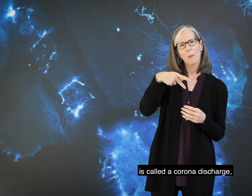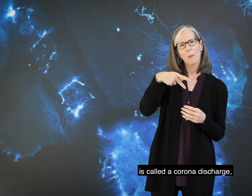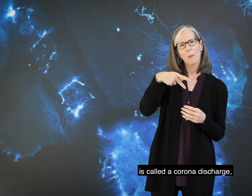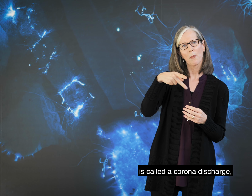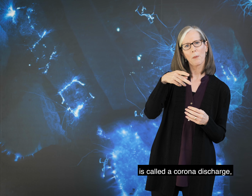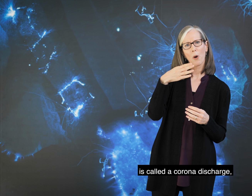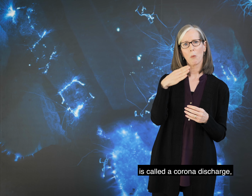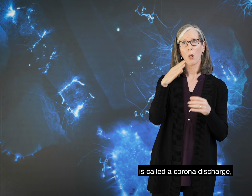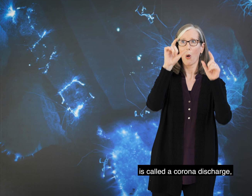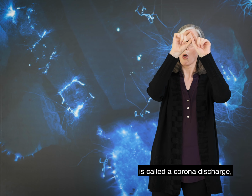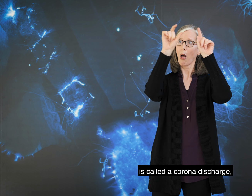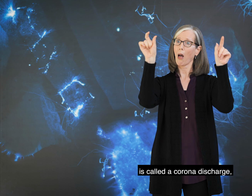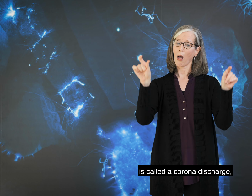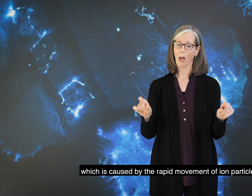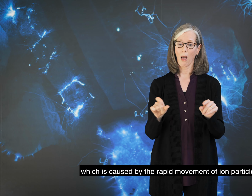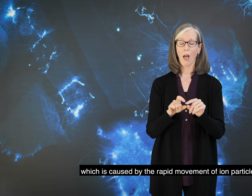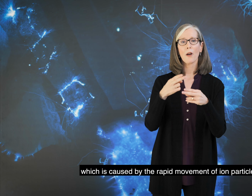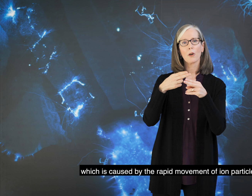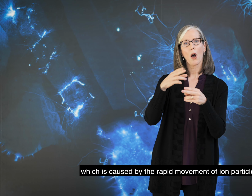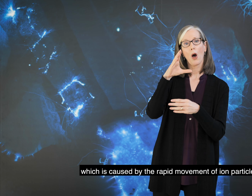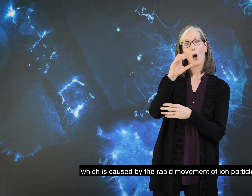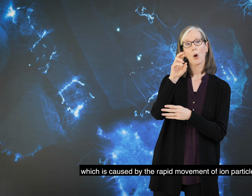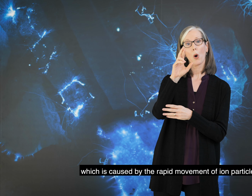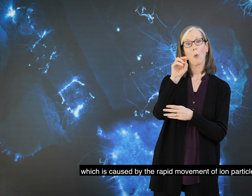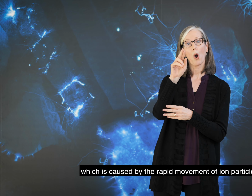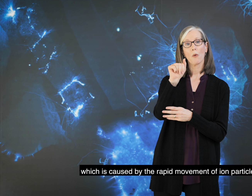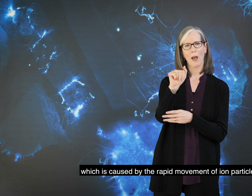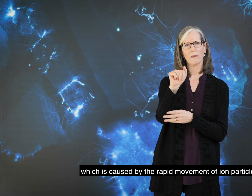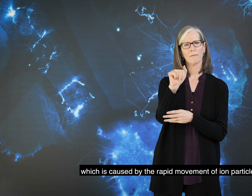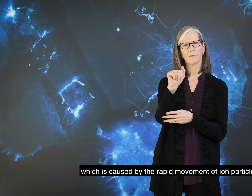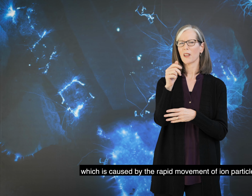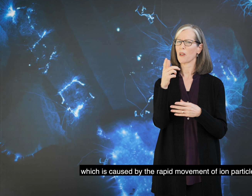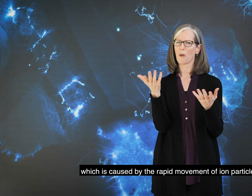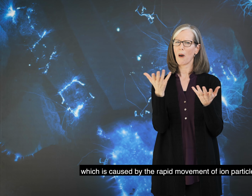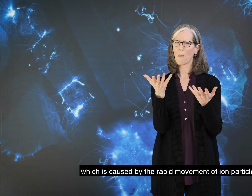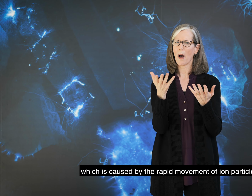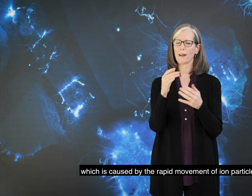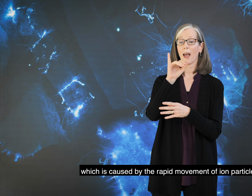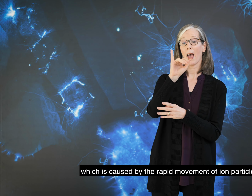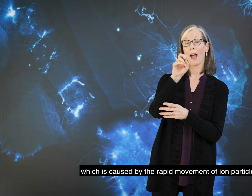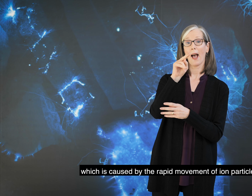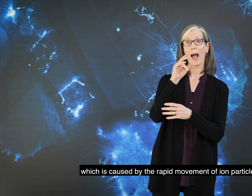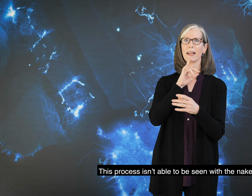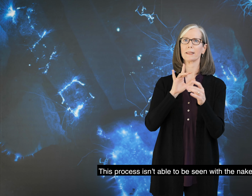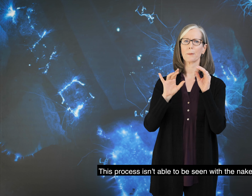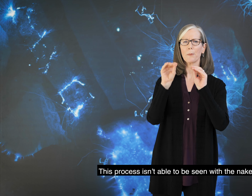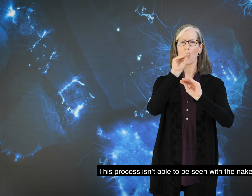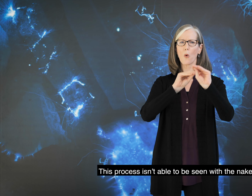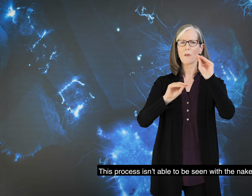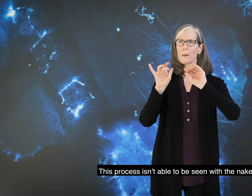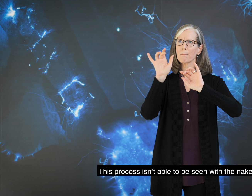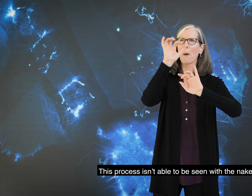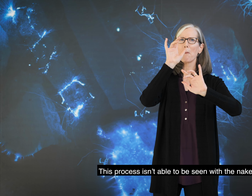called a corona discharge, which is caused by the rapid movement of ion particles in the air. This